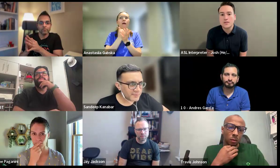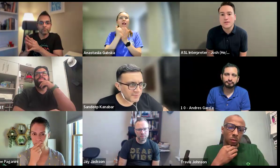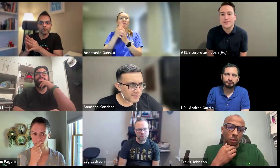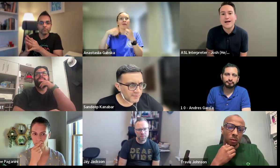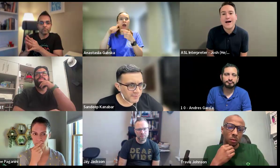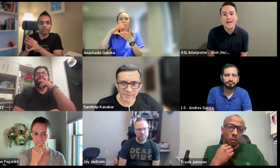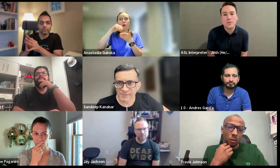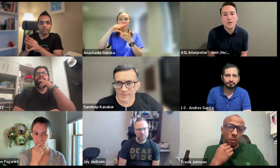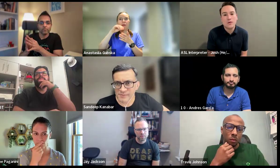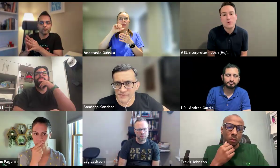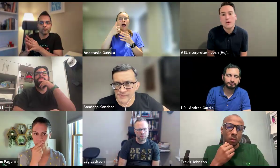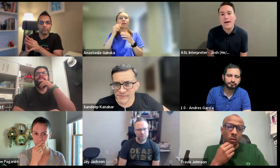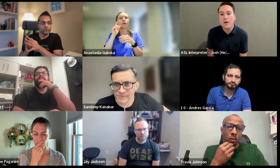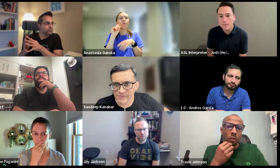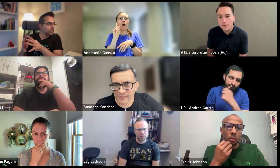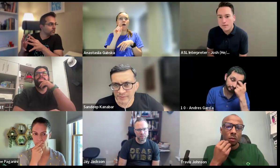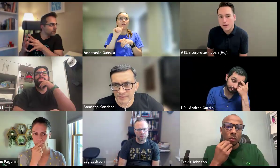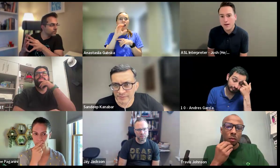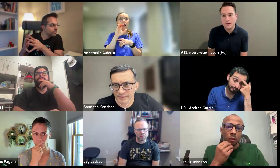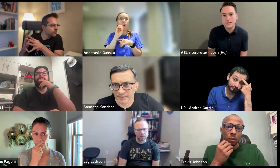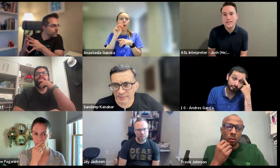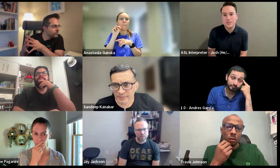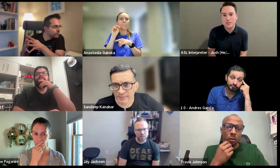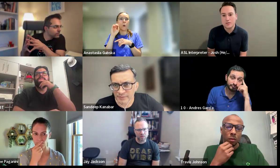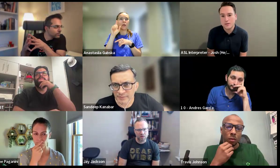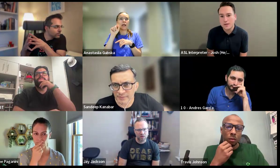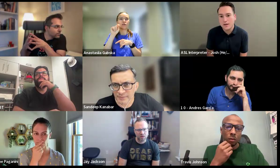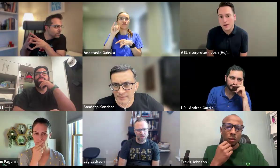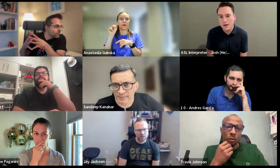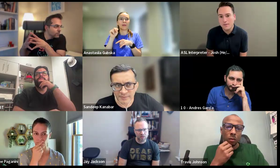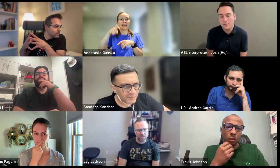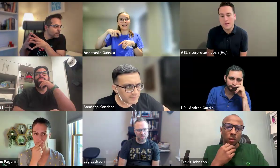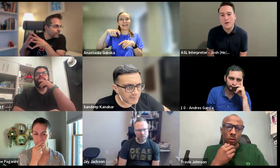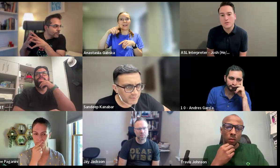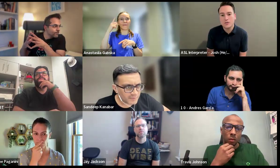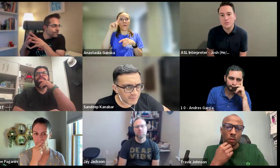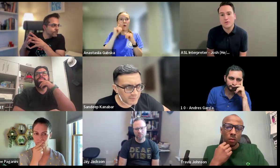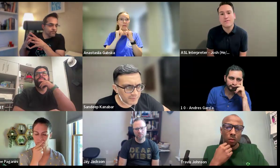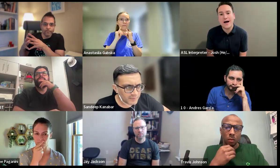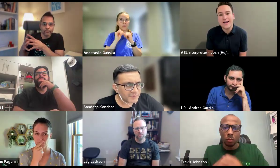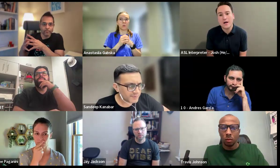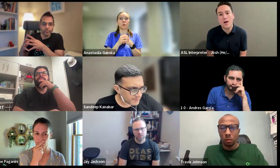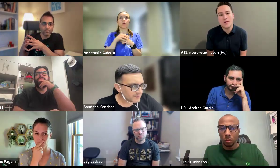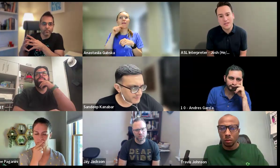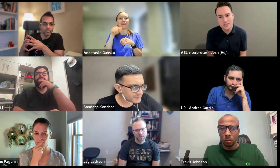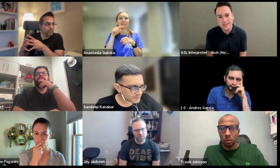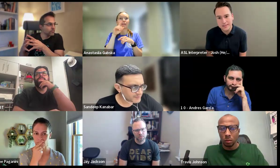So this guide will help teach how to provide accommodation